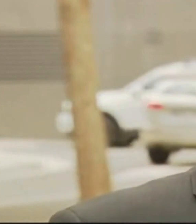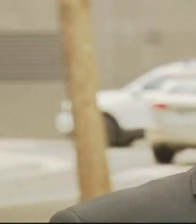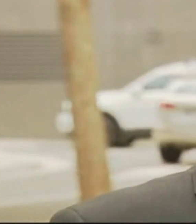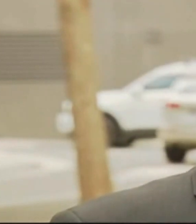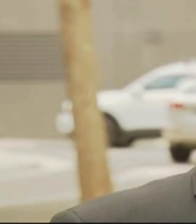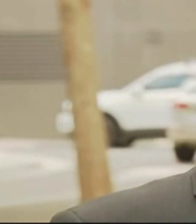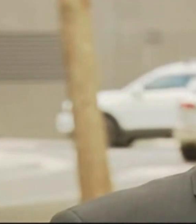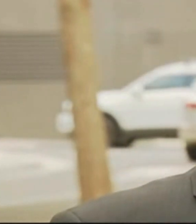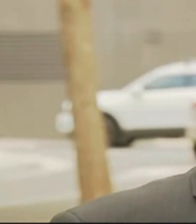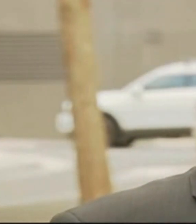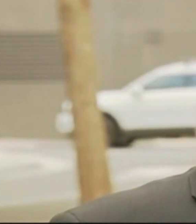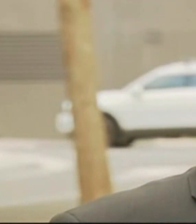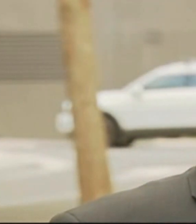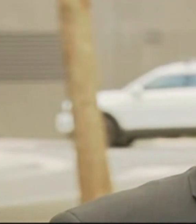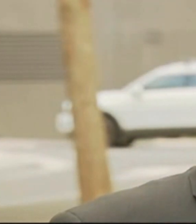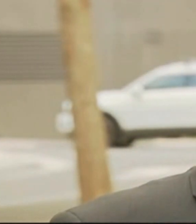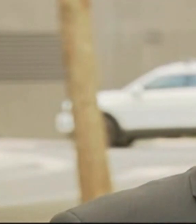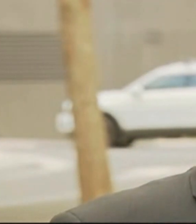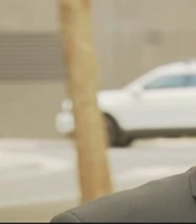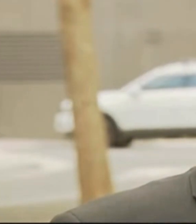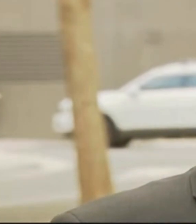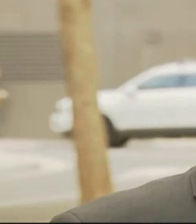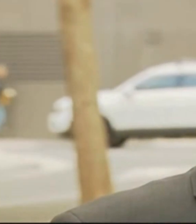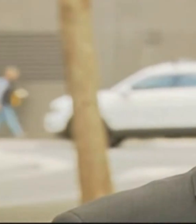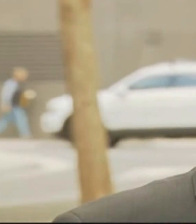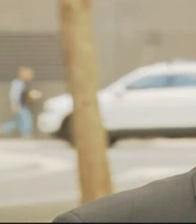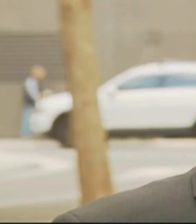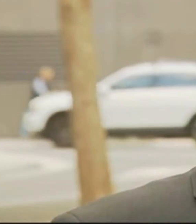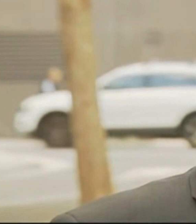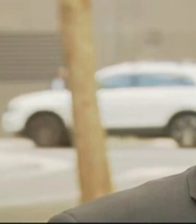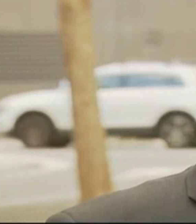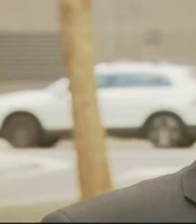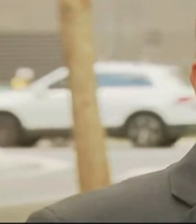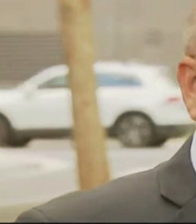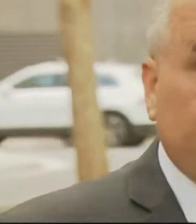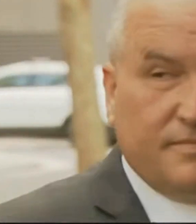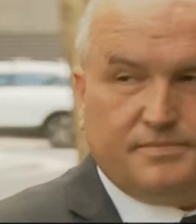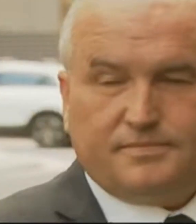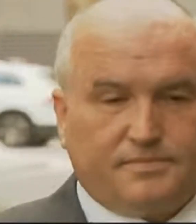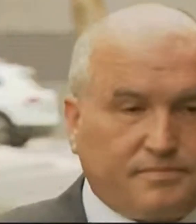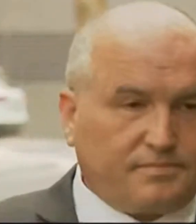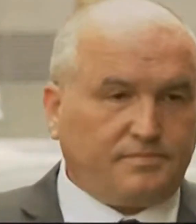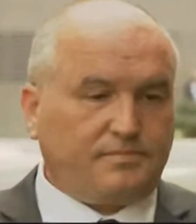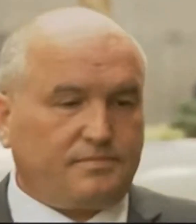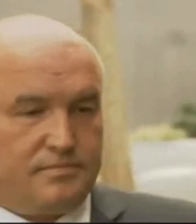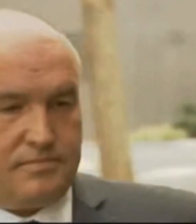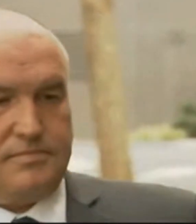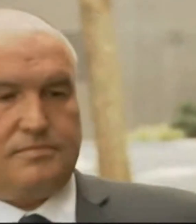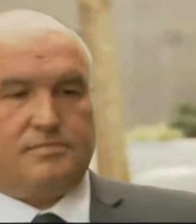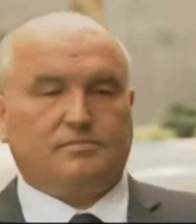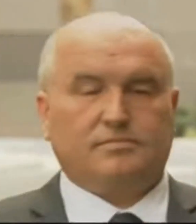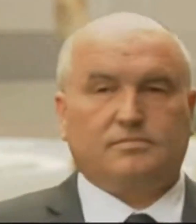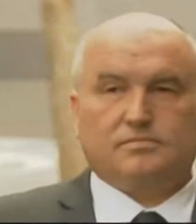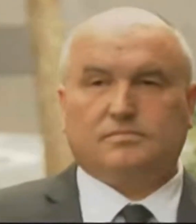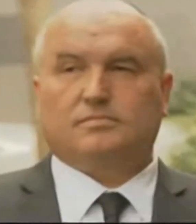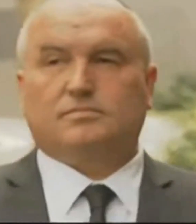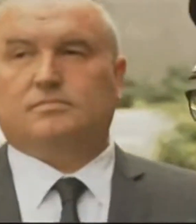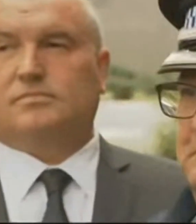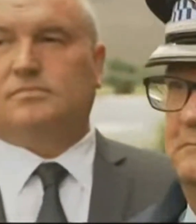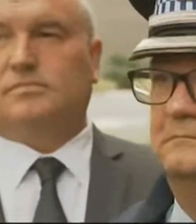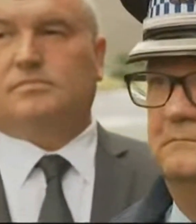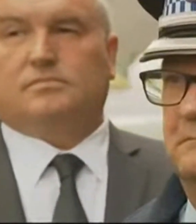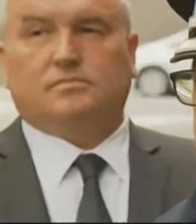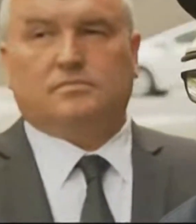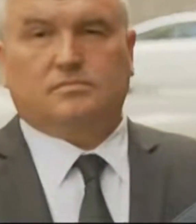no, but unfortunately, the law doesn't differentiate between rich and poor. Assistant Commissioner, we've seen some